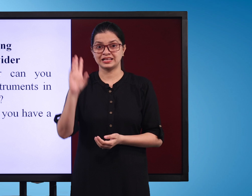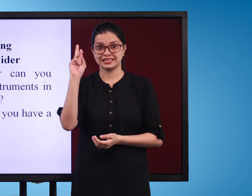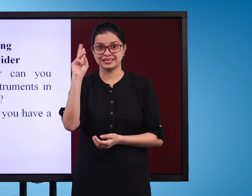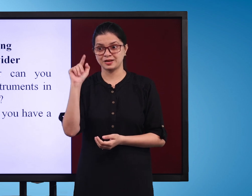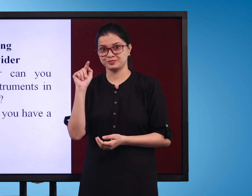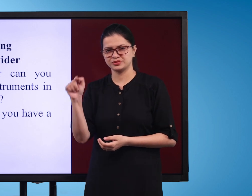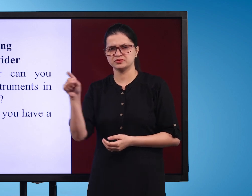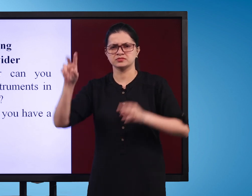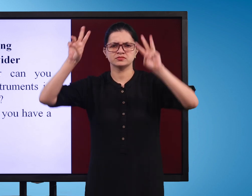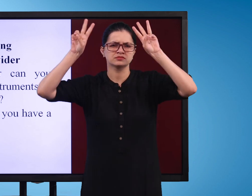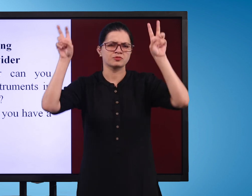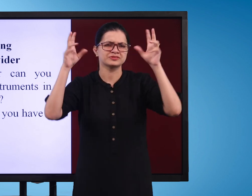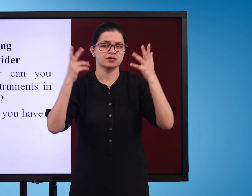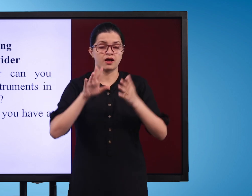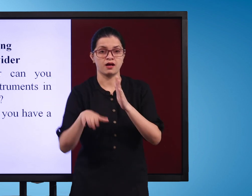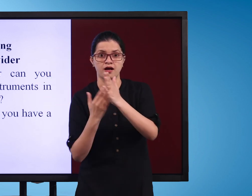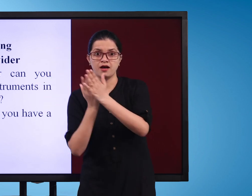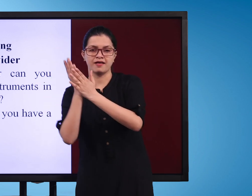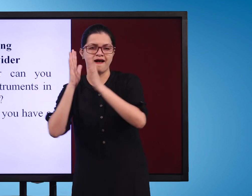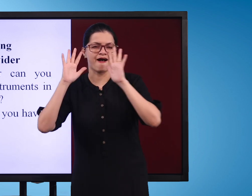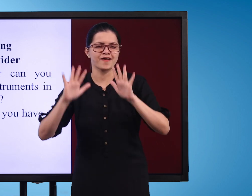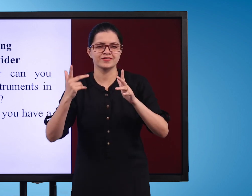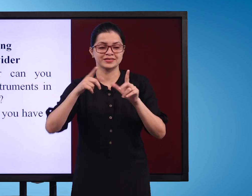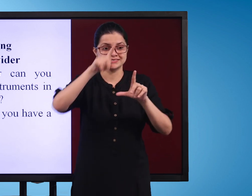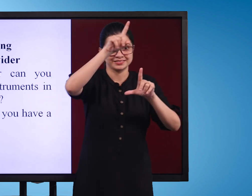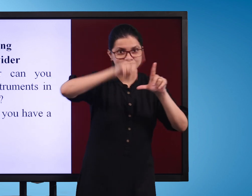Three, comparison using ruler and a divider.